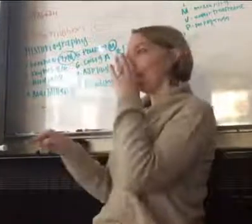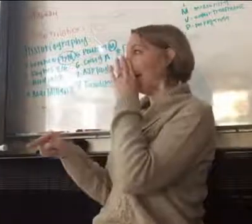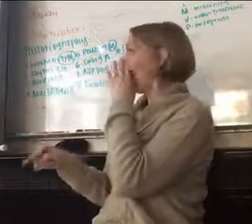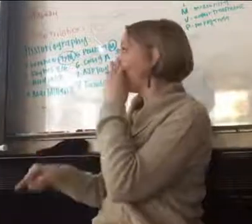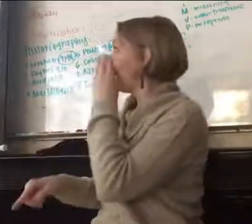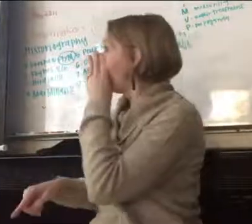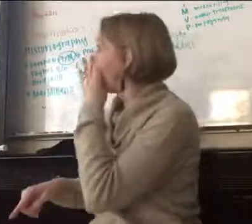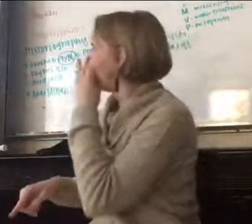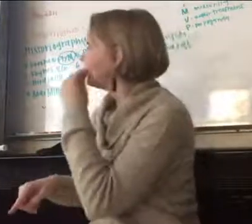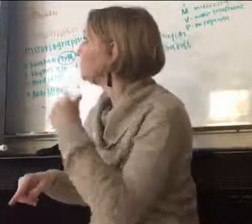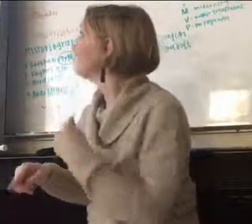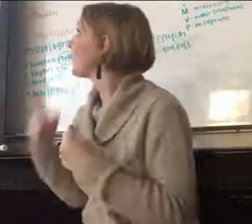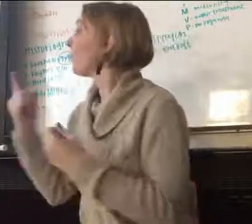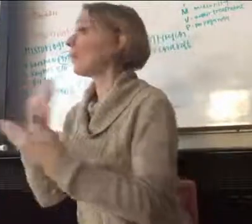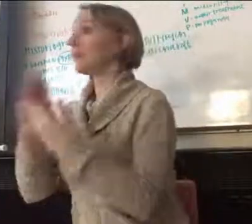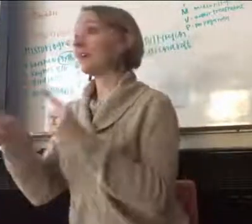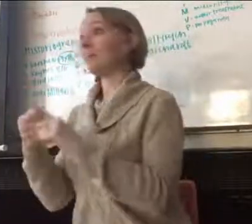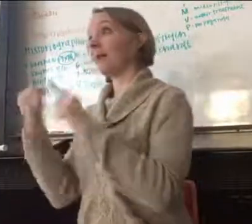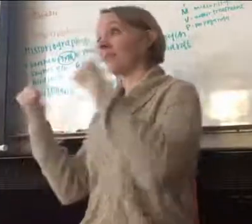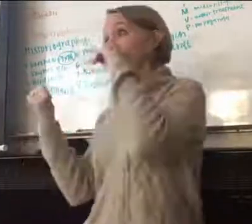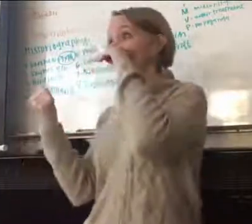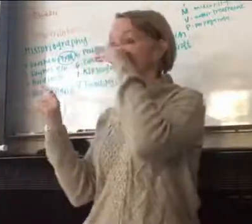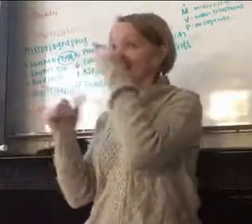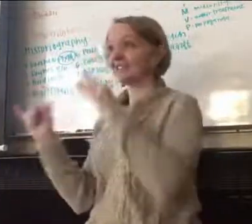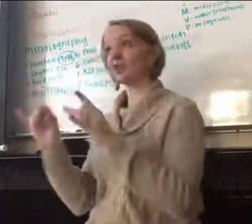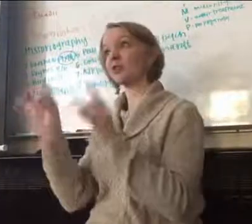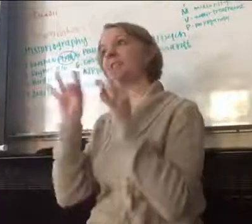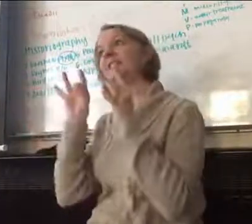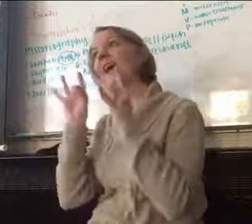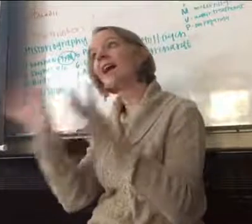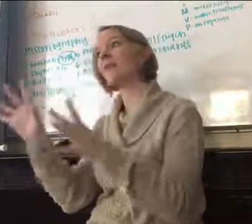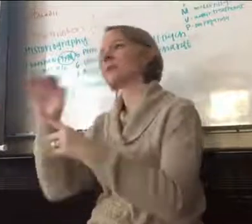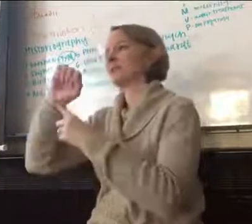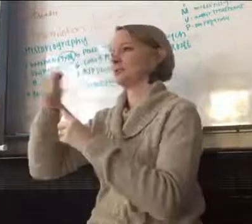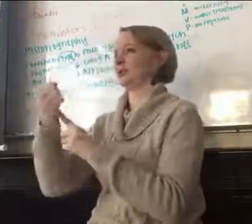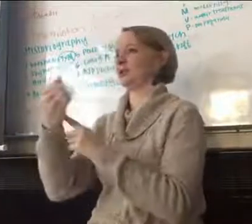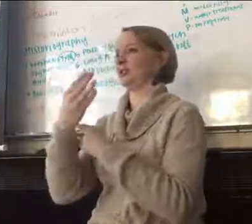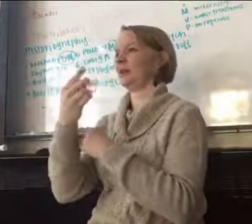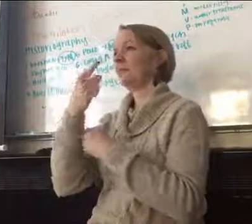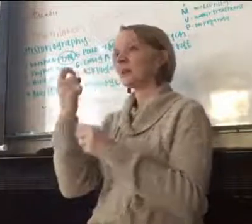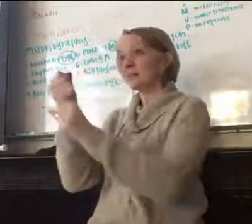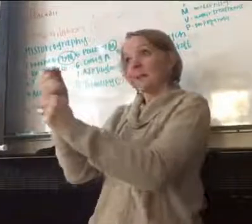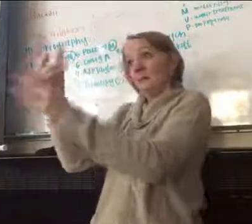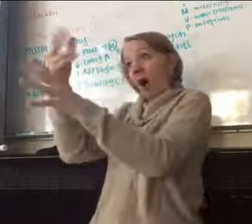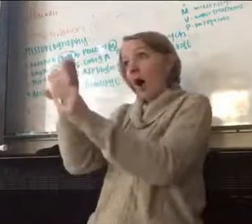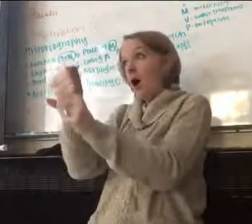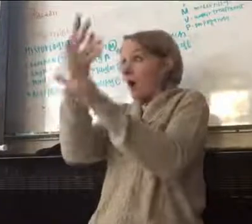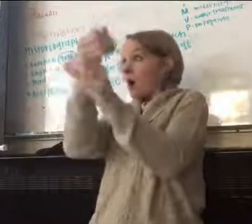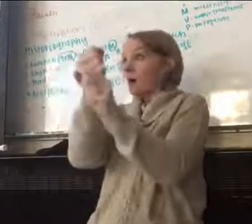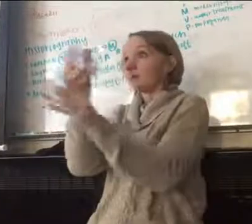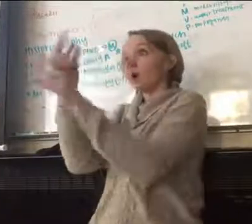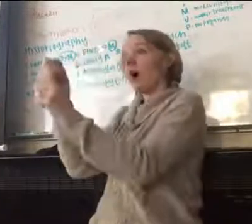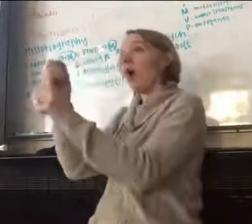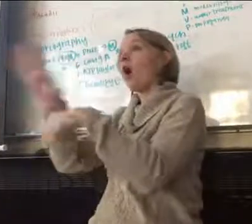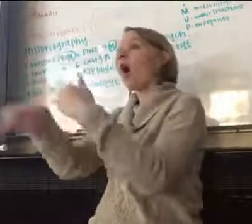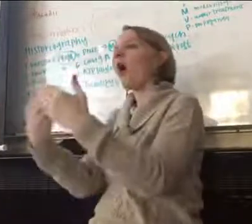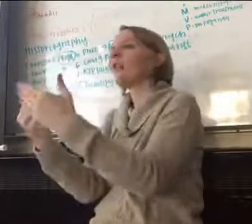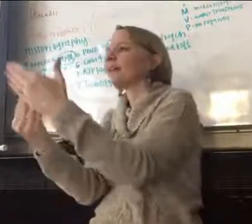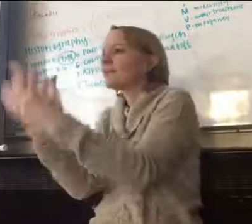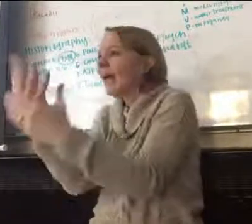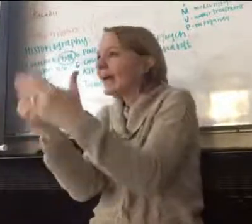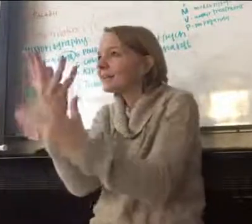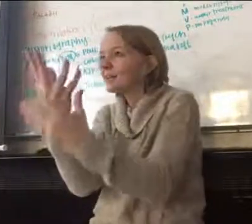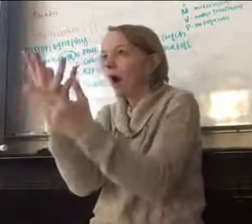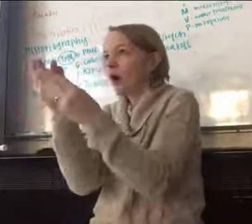die. Now, the one thing about this, though, is that this is also terrible, awful conditions. Because of all the bombs going off, all the vegetation is gone.